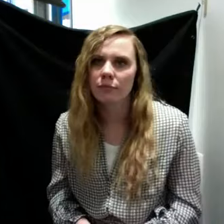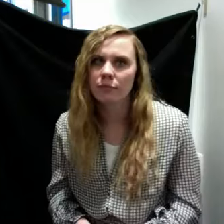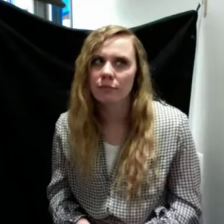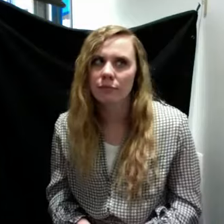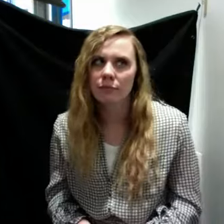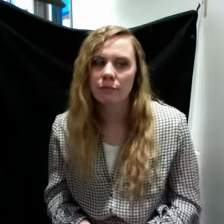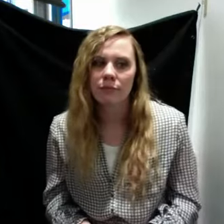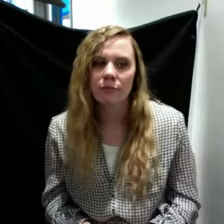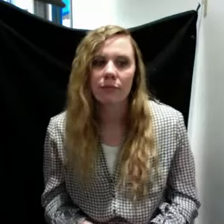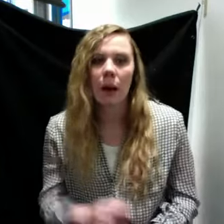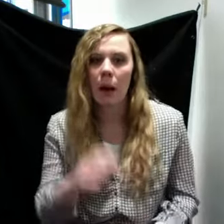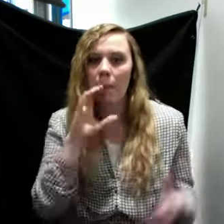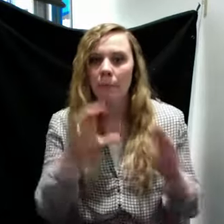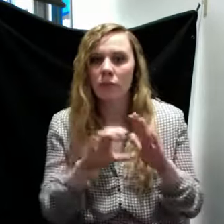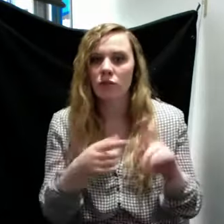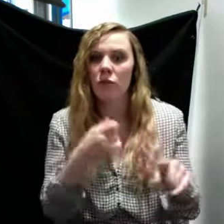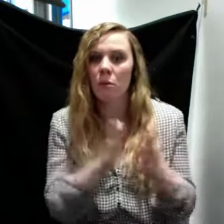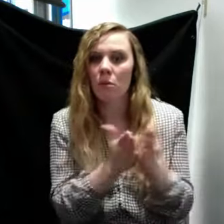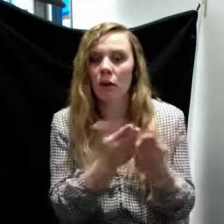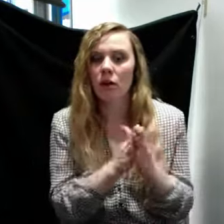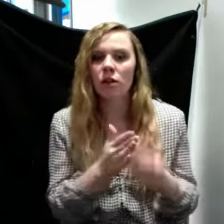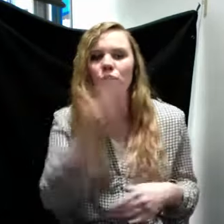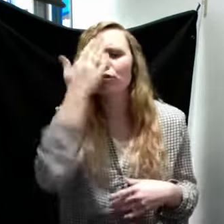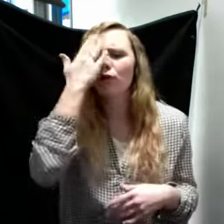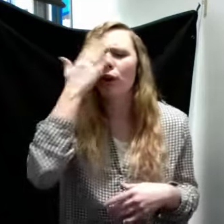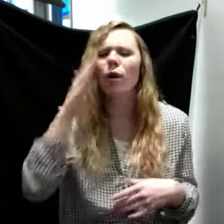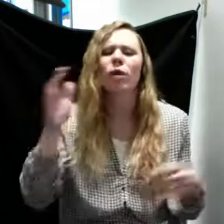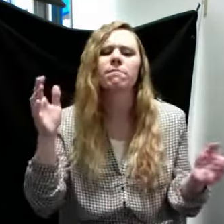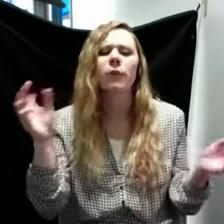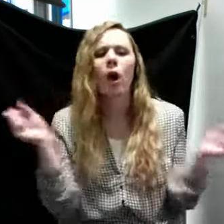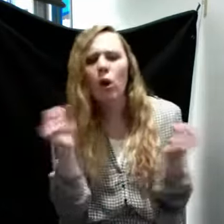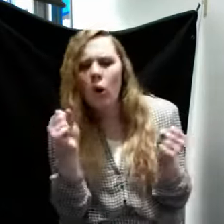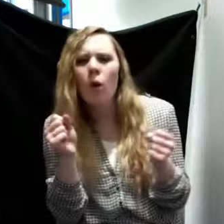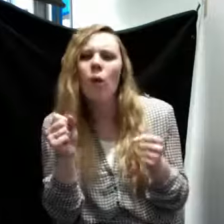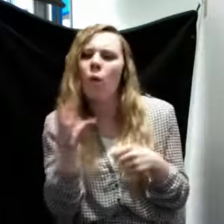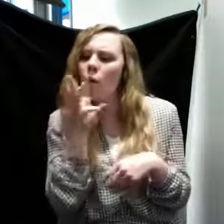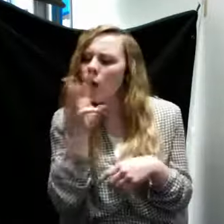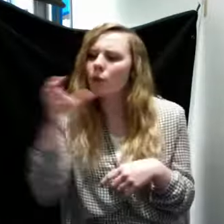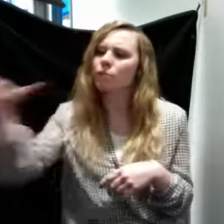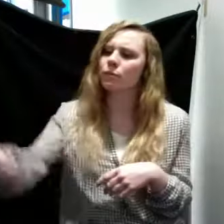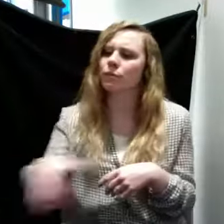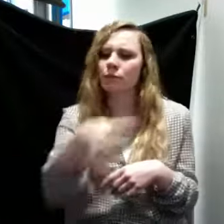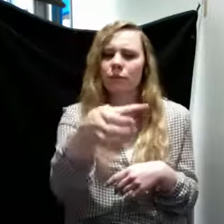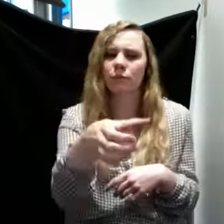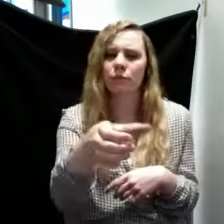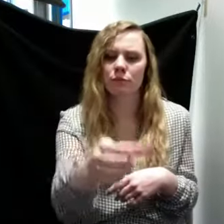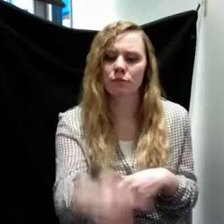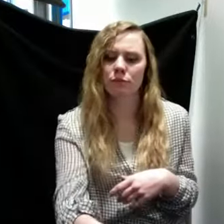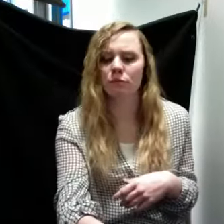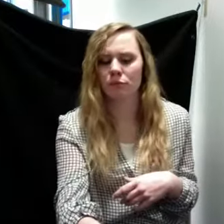Take a picture from the book. Exactly. You take a cold glass of water, take it out, set it on